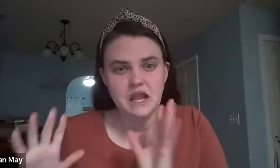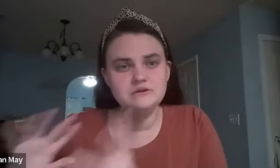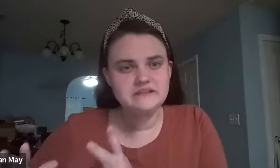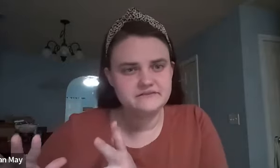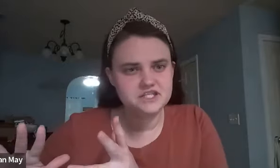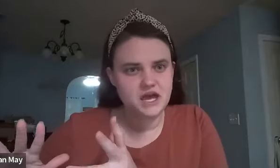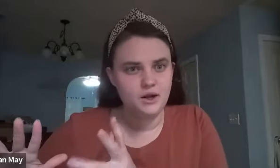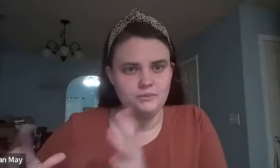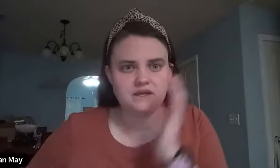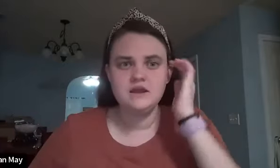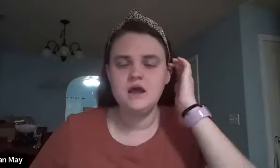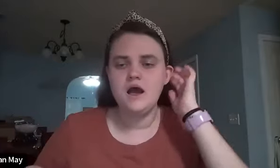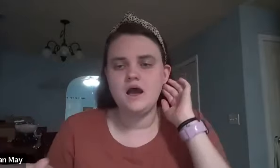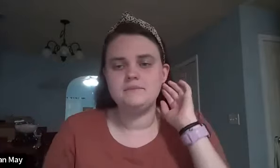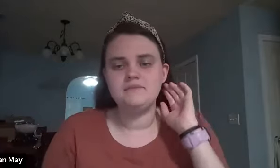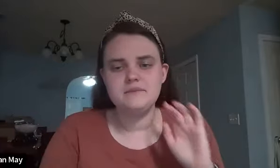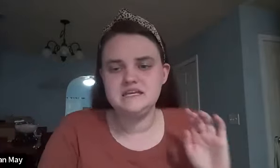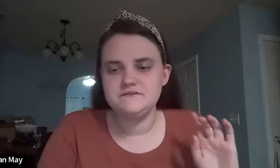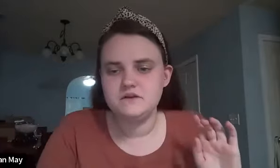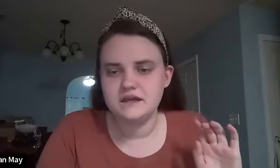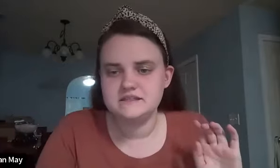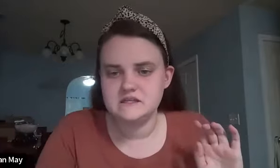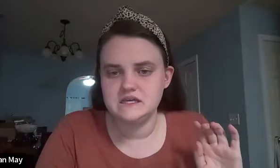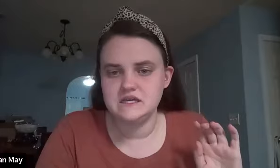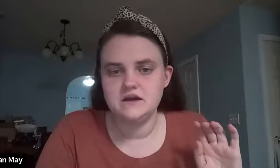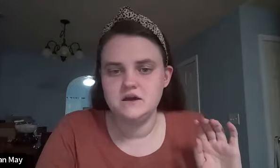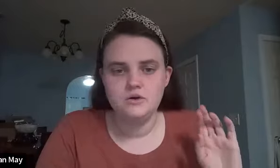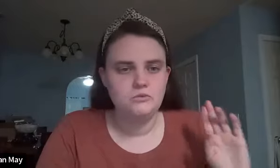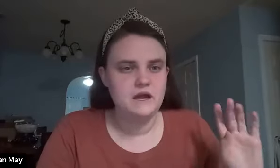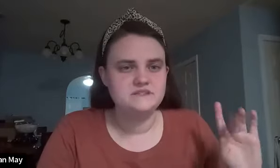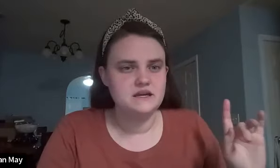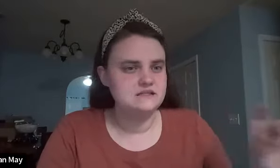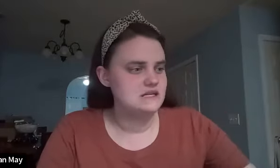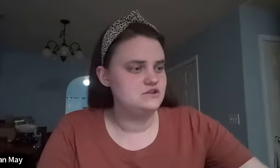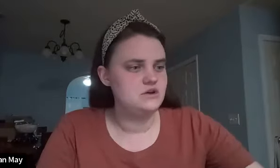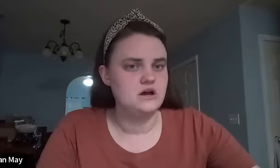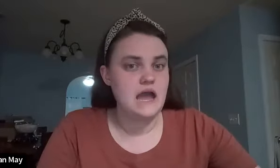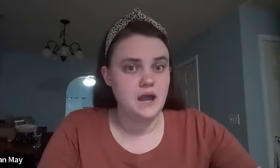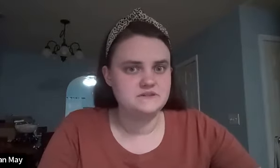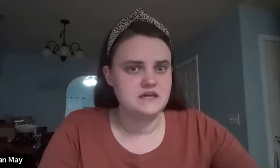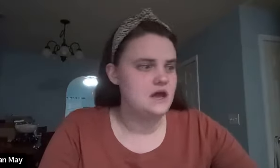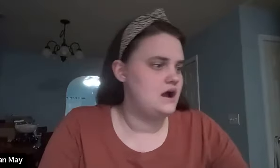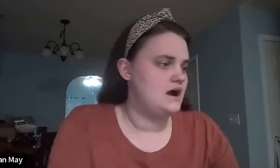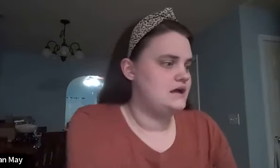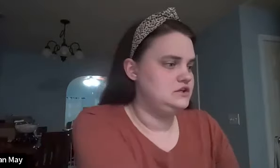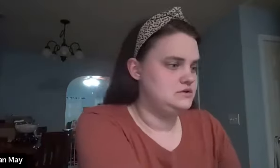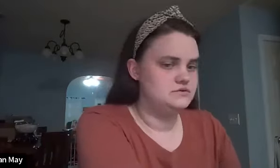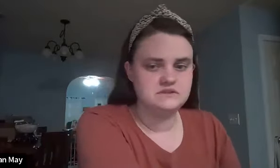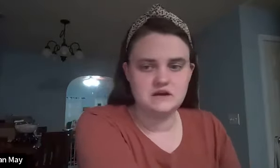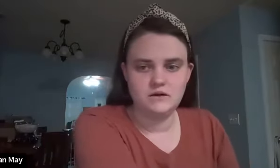I'll leave the chat open. Let me give you guys the websites and apps that I use that are